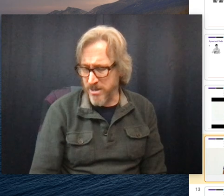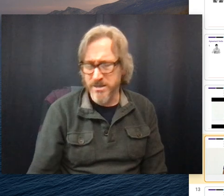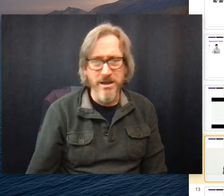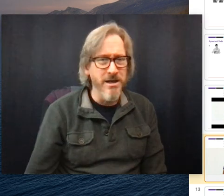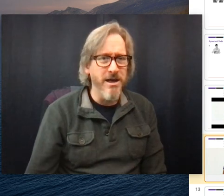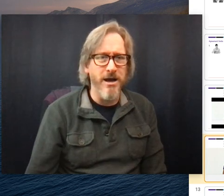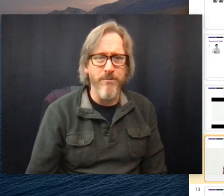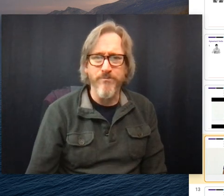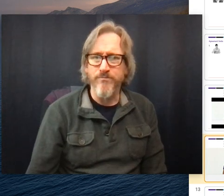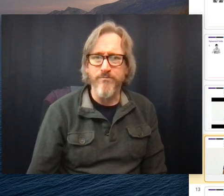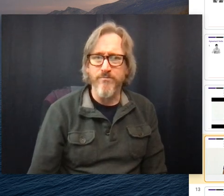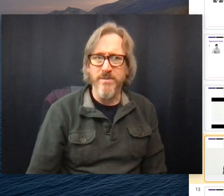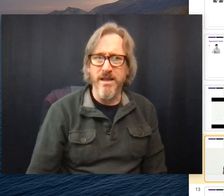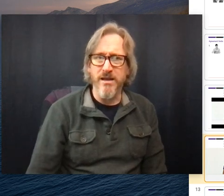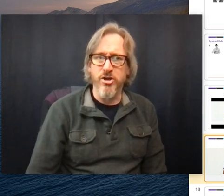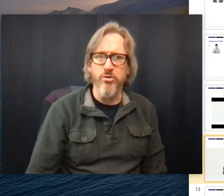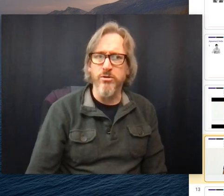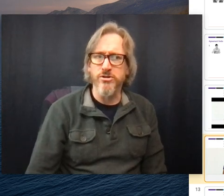are not.